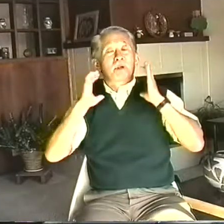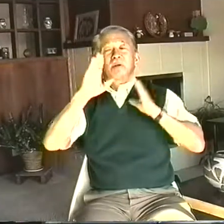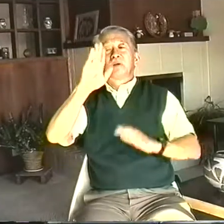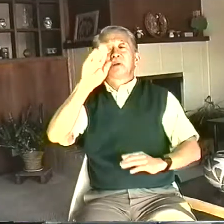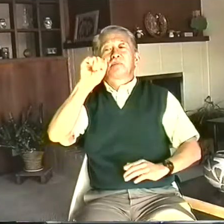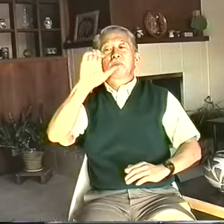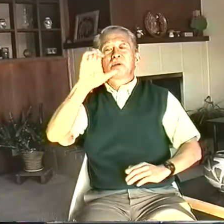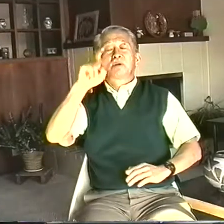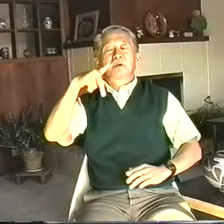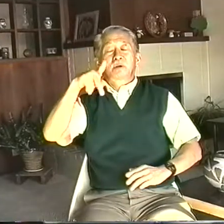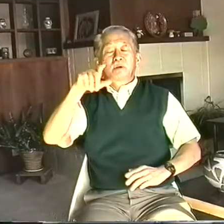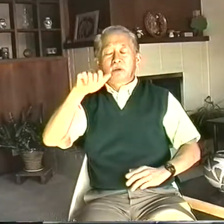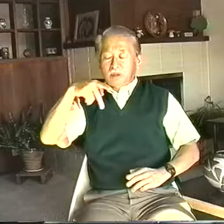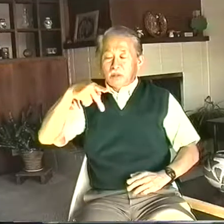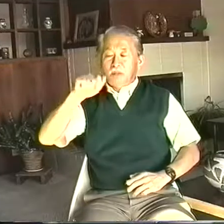math, and backpacking.